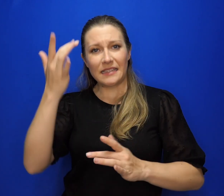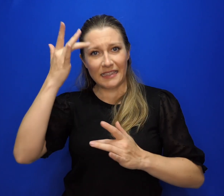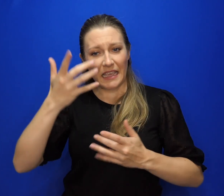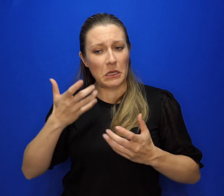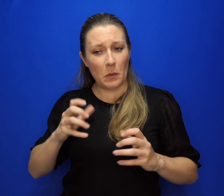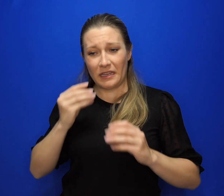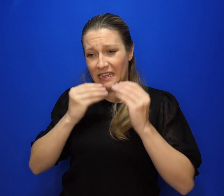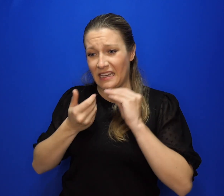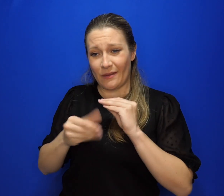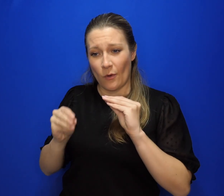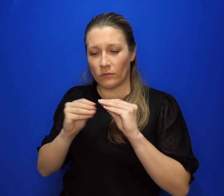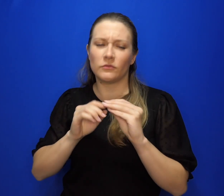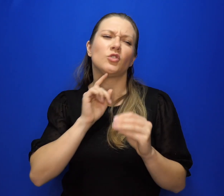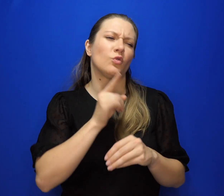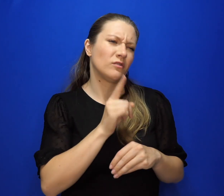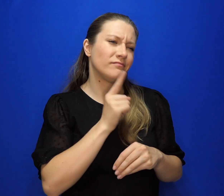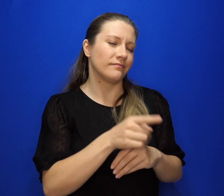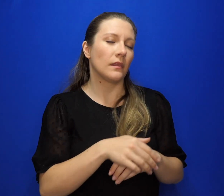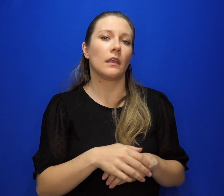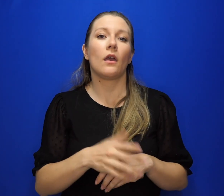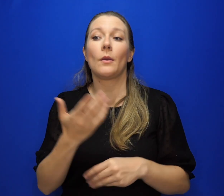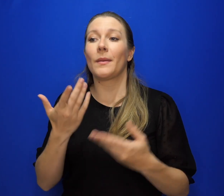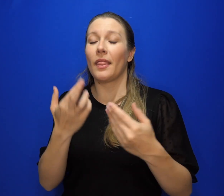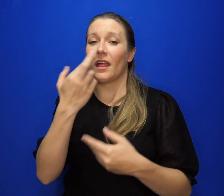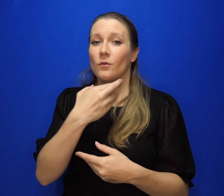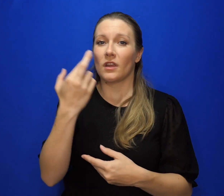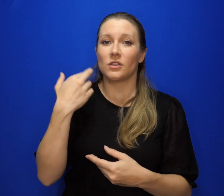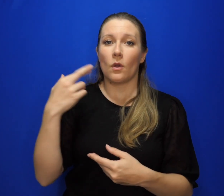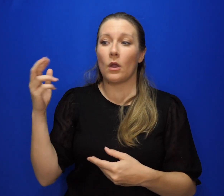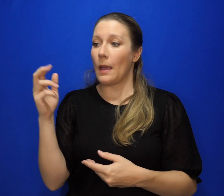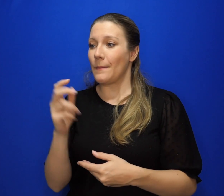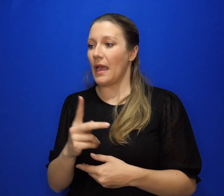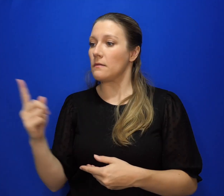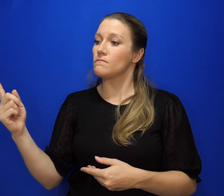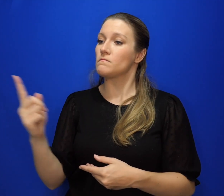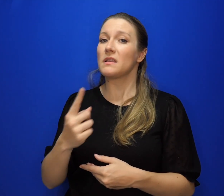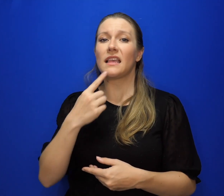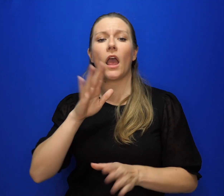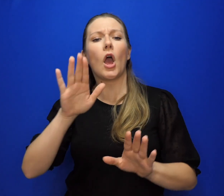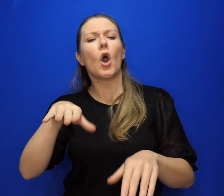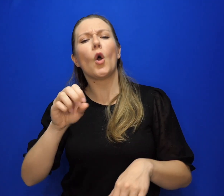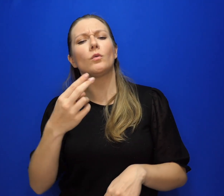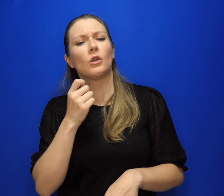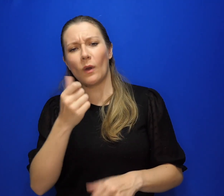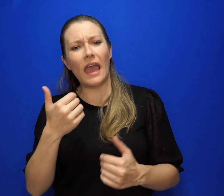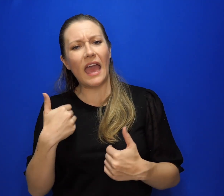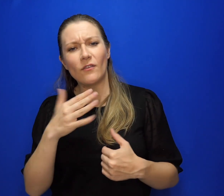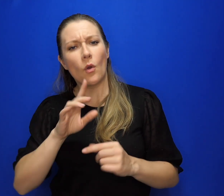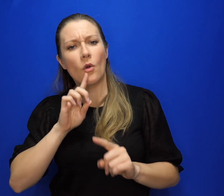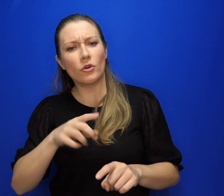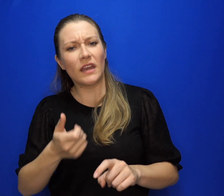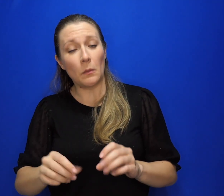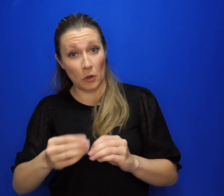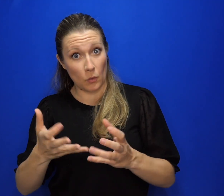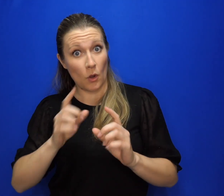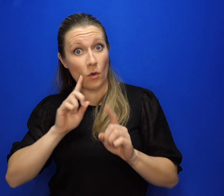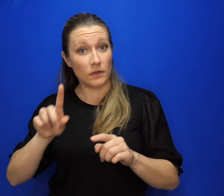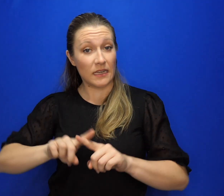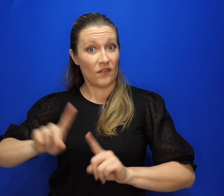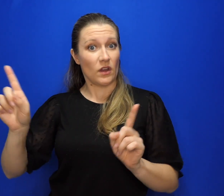the restaurant's going to come back 20 minutes later and go, oh, we didn't have what you ordered. Would you like to order something else? And you're going to be like, oh, wait, what in the hell?